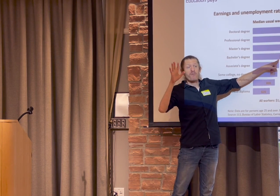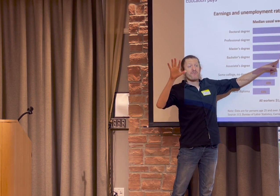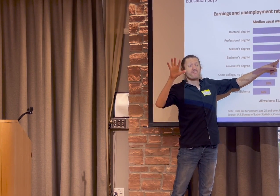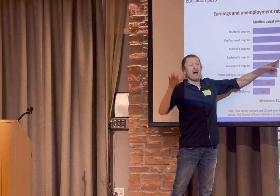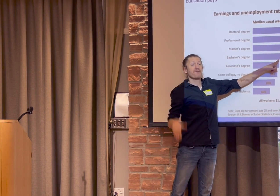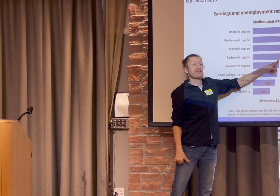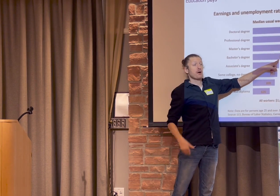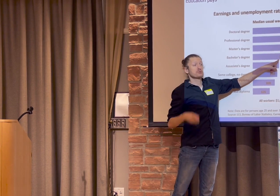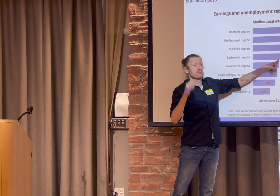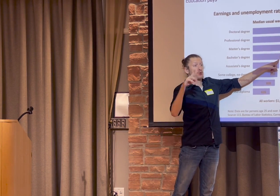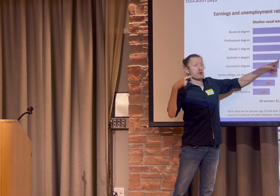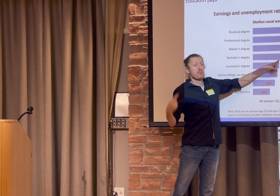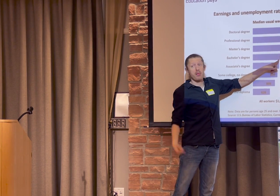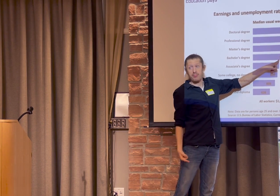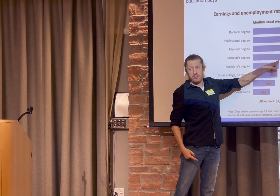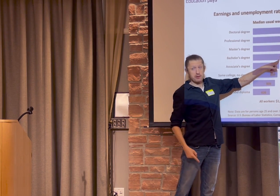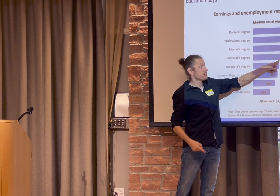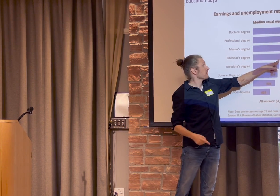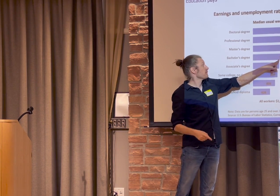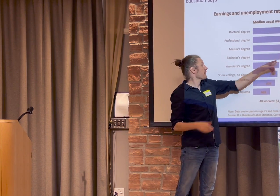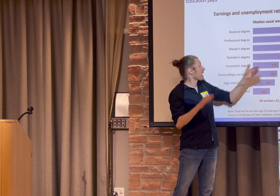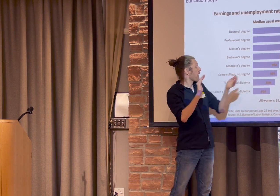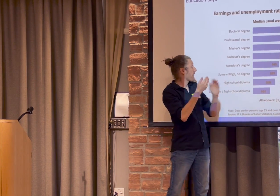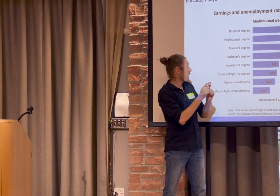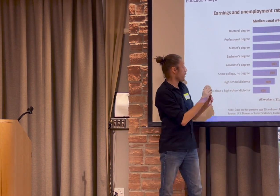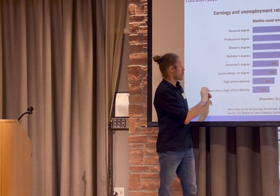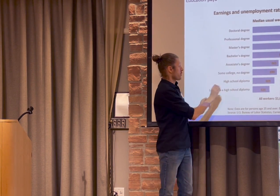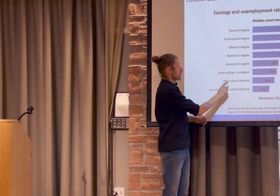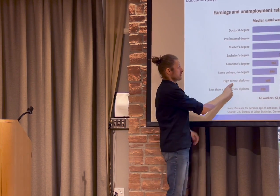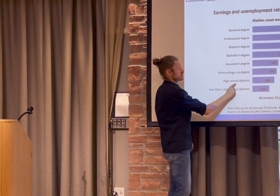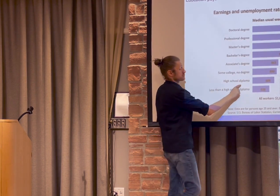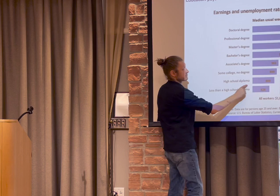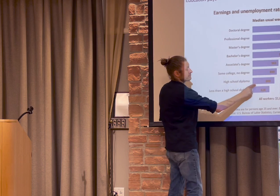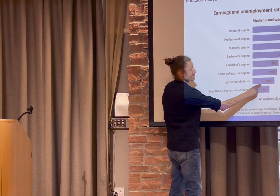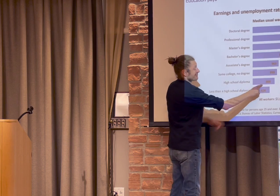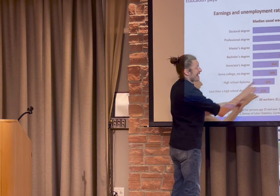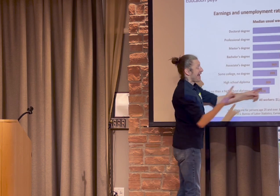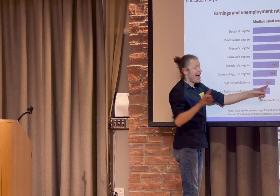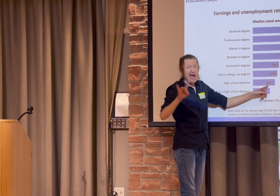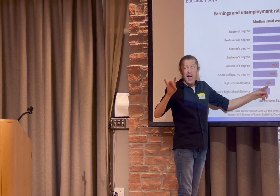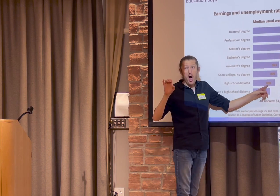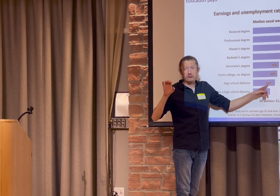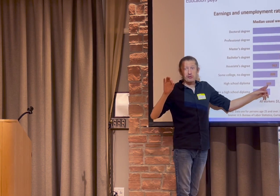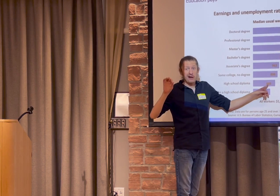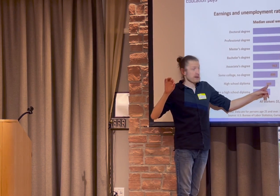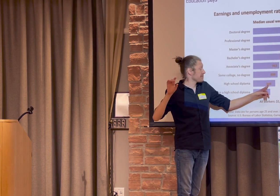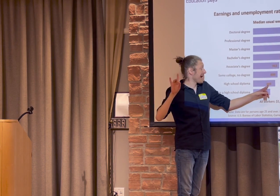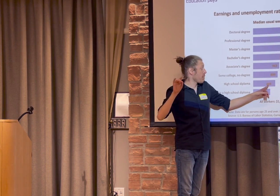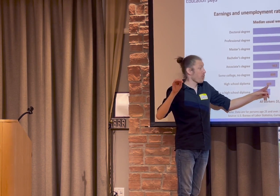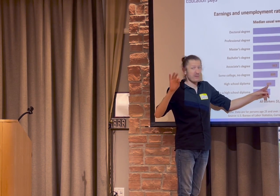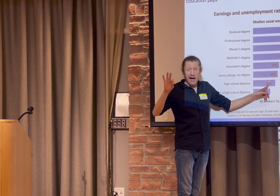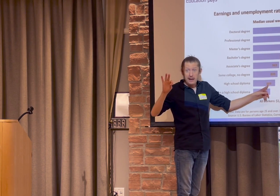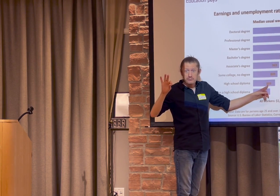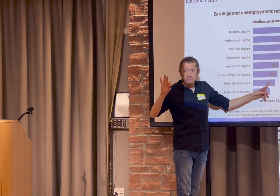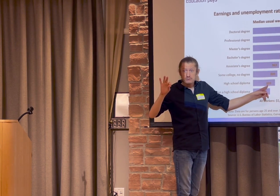$1,300 a week more, which is $4,000 to $5,000 a month. If you have a high school diploma, you'll